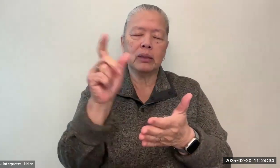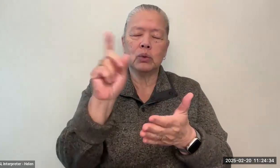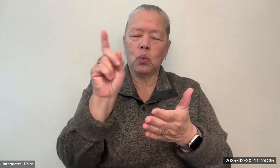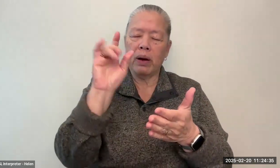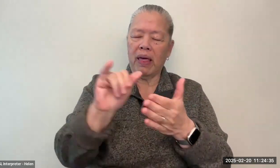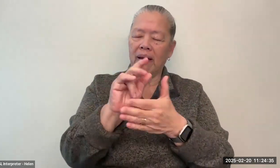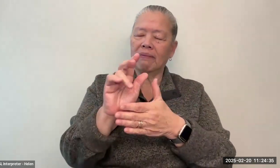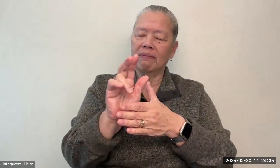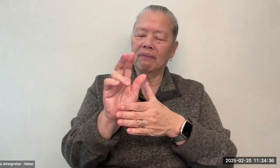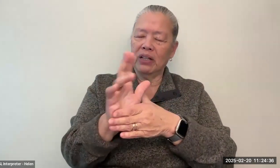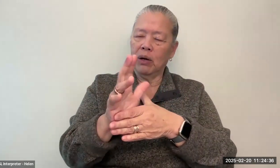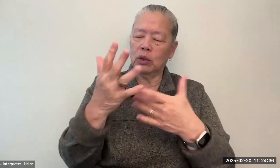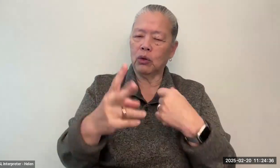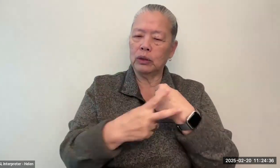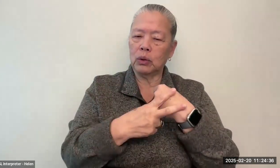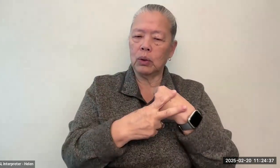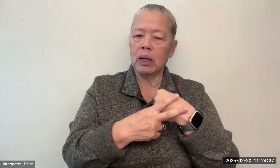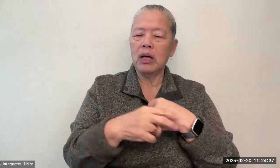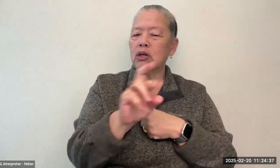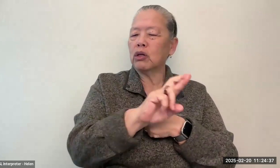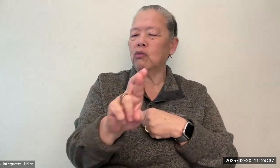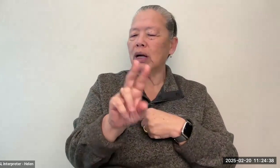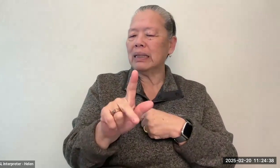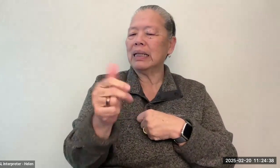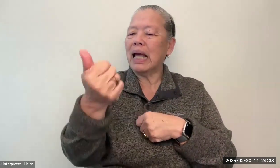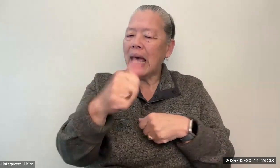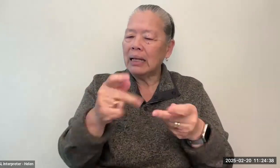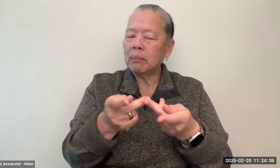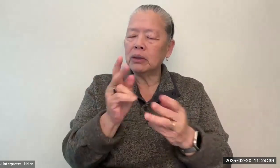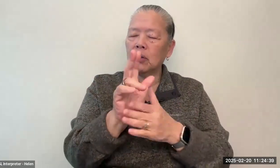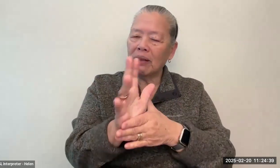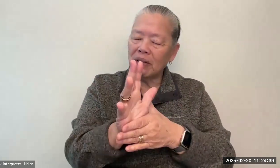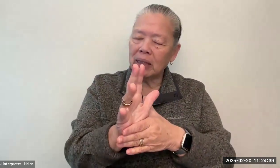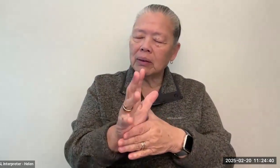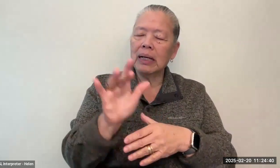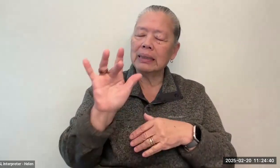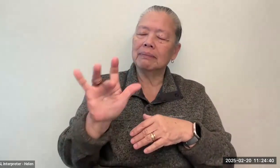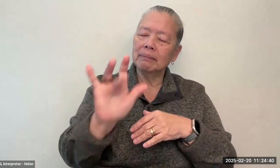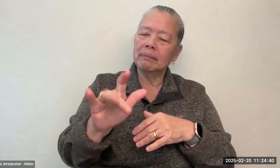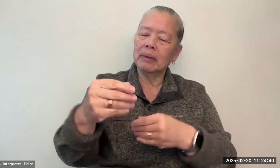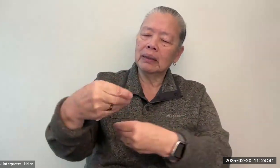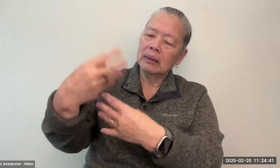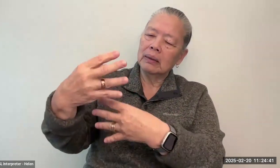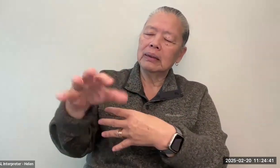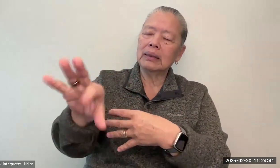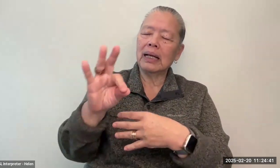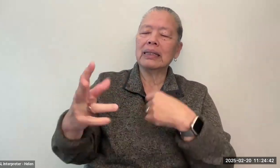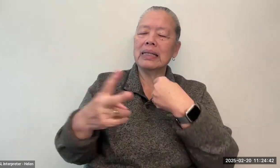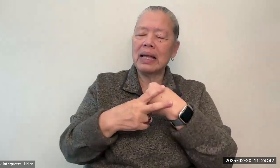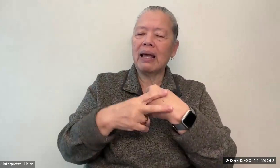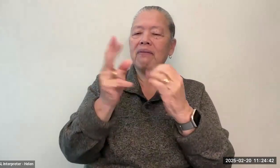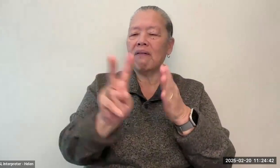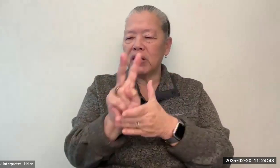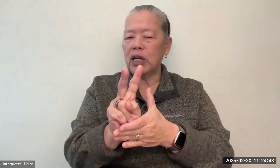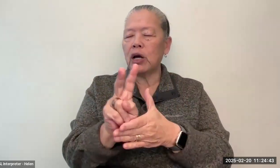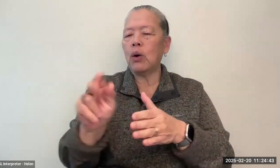begin your download by right-clicking anywhere on the video and selecting Save Video As. If that option is not available to